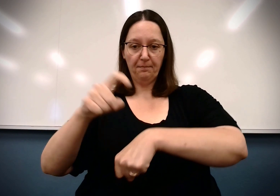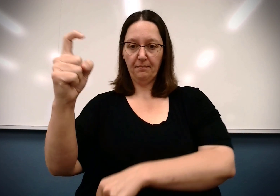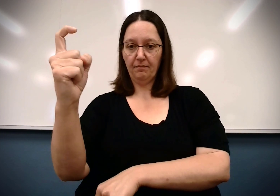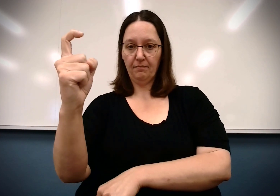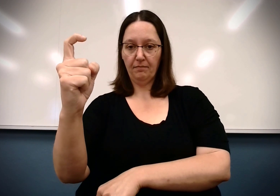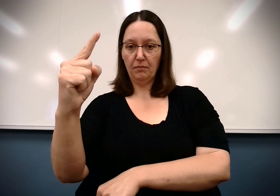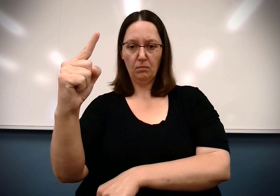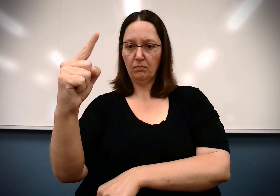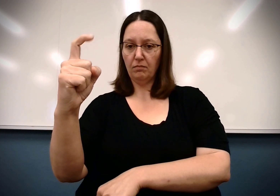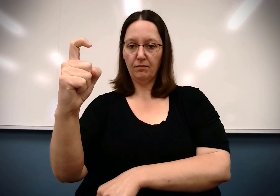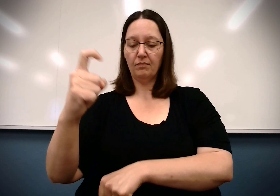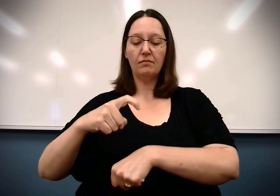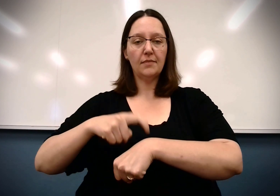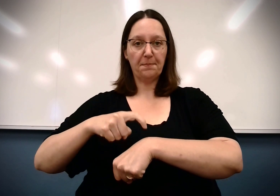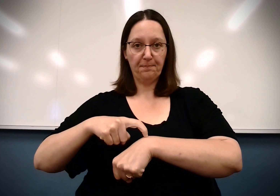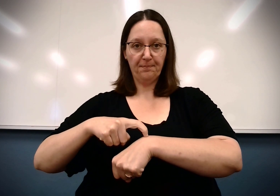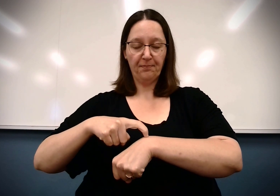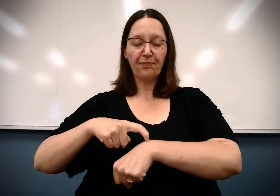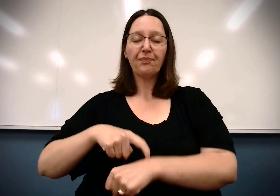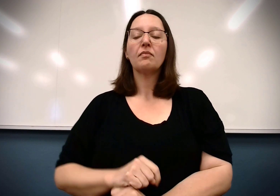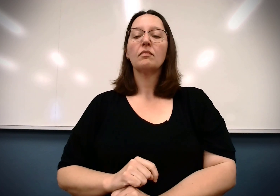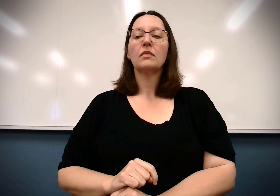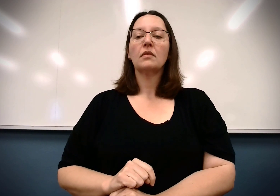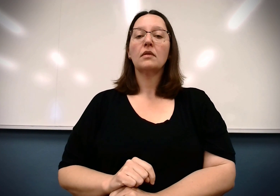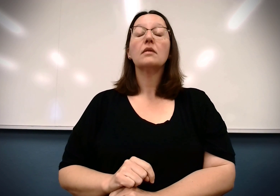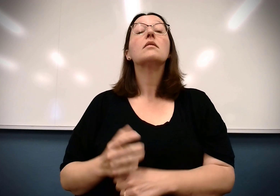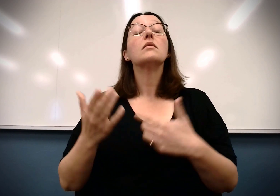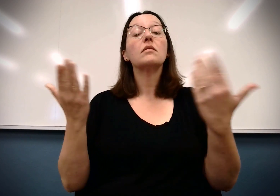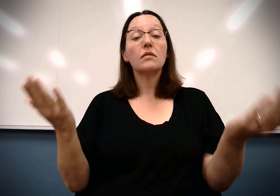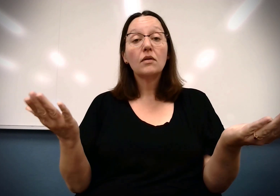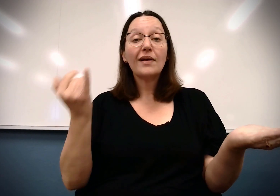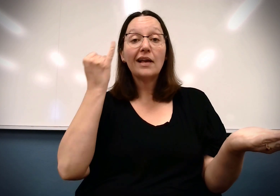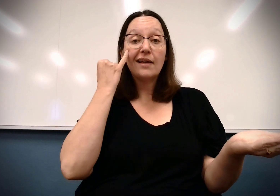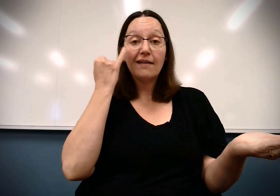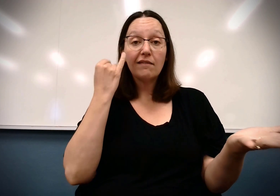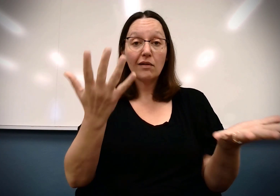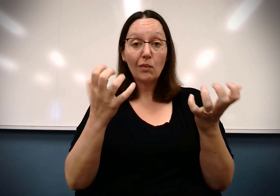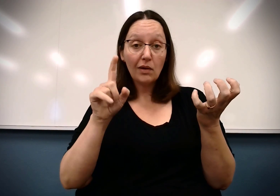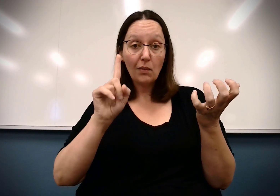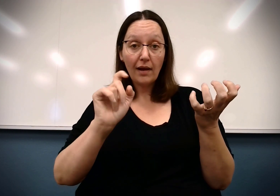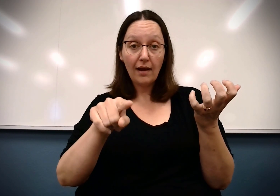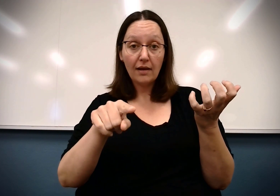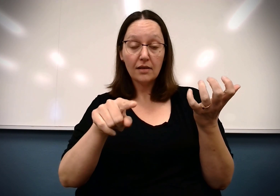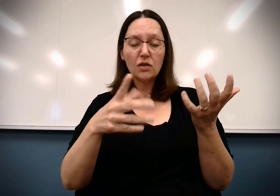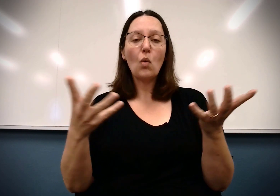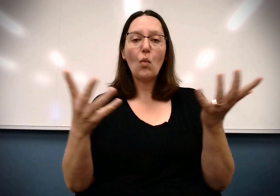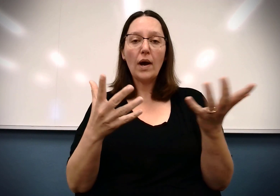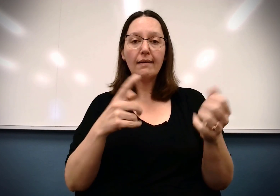But time, tap twice. Make sure it's an X. What's interesting about this sign is if you want to ask